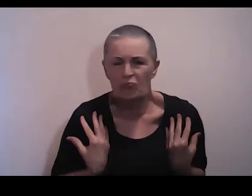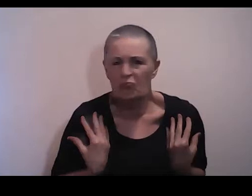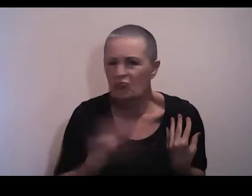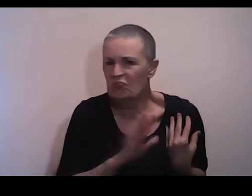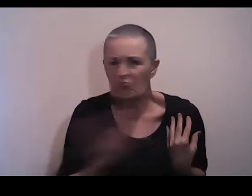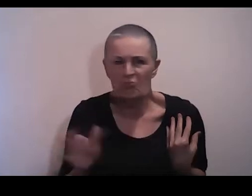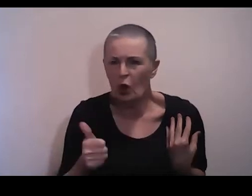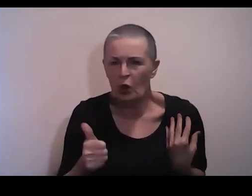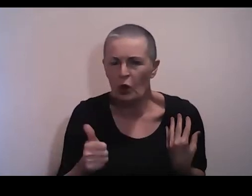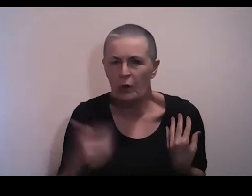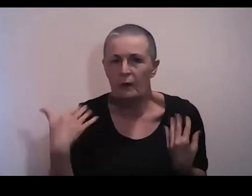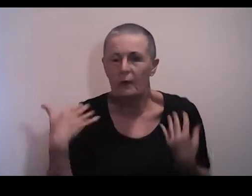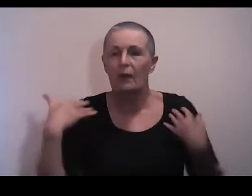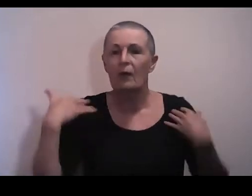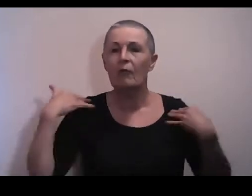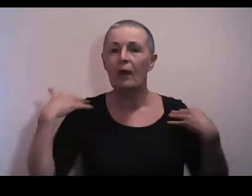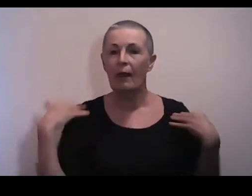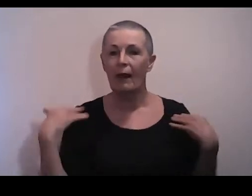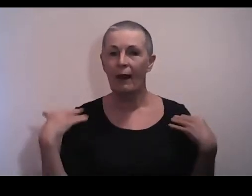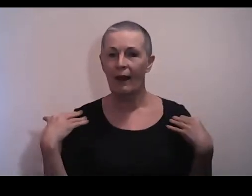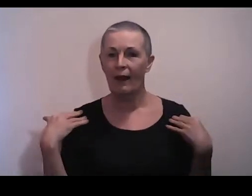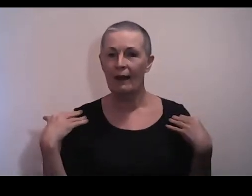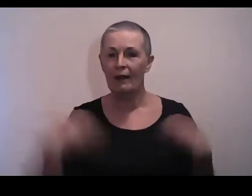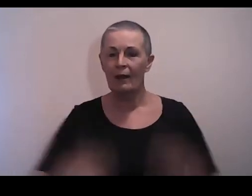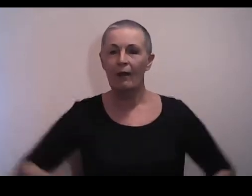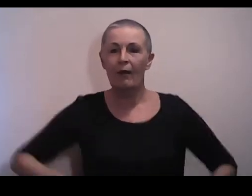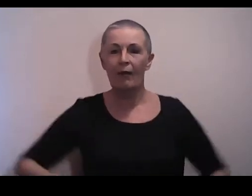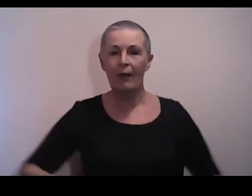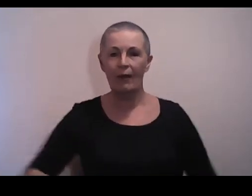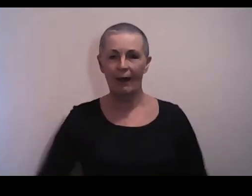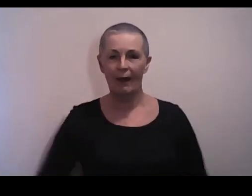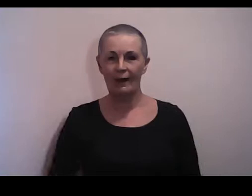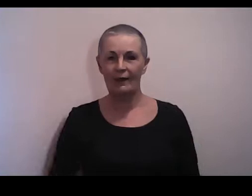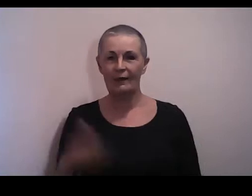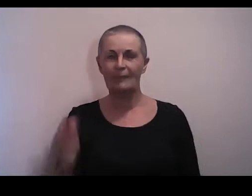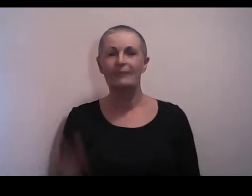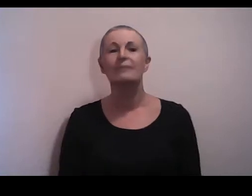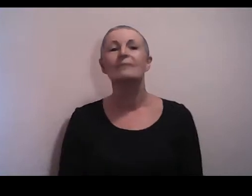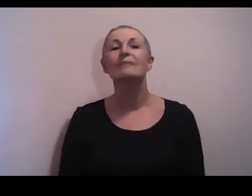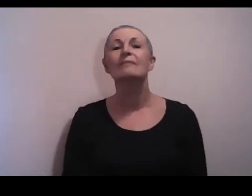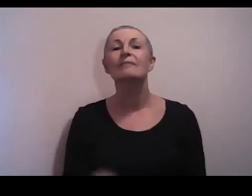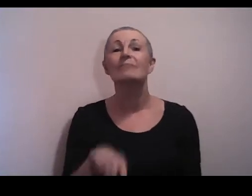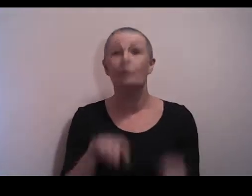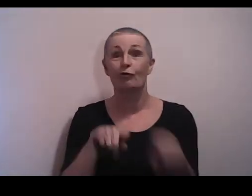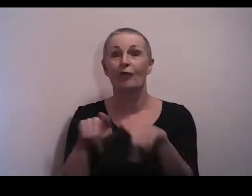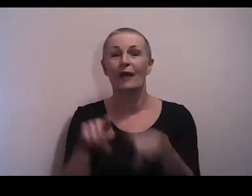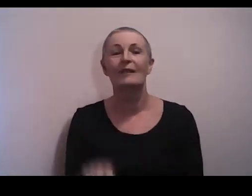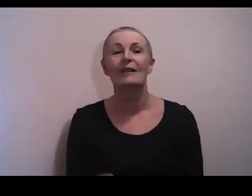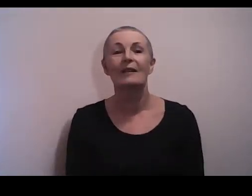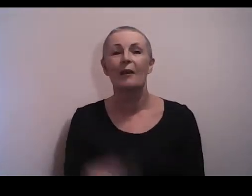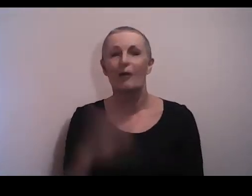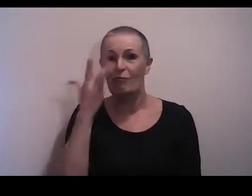the shoulders, relax your back, and let's pretend we're rowing a boat.